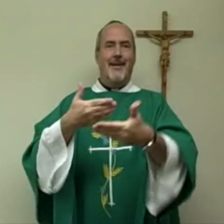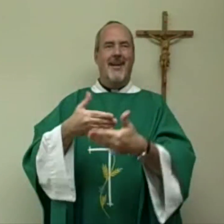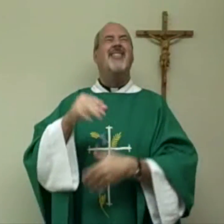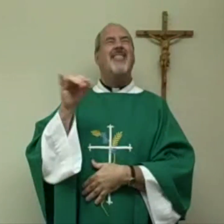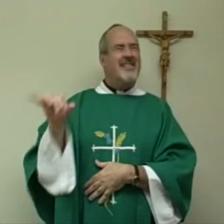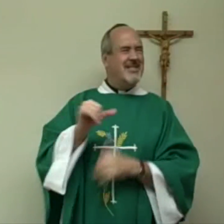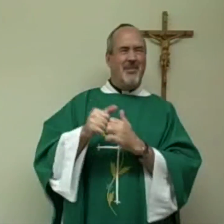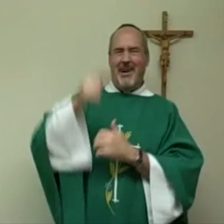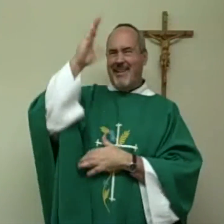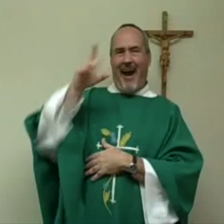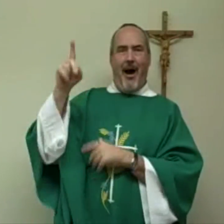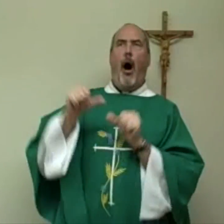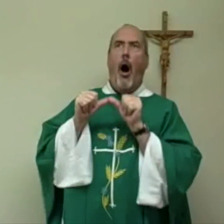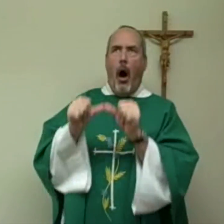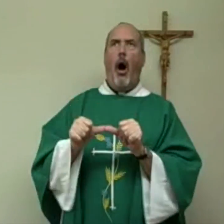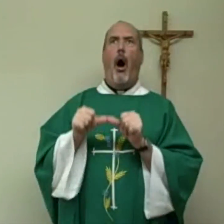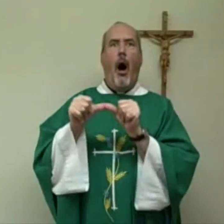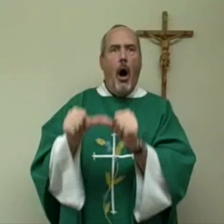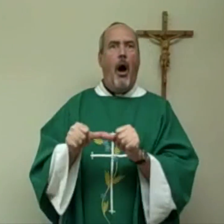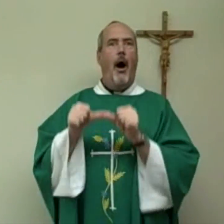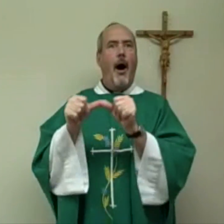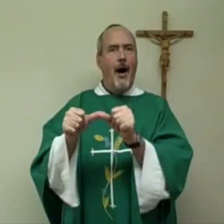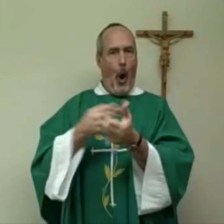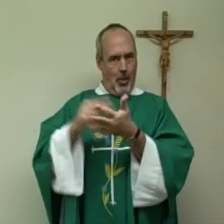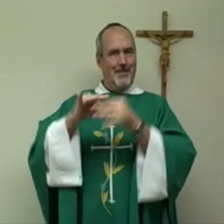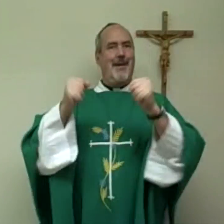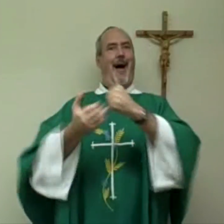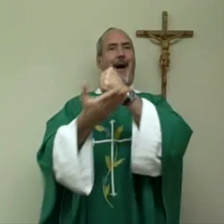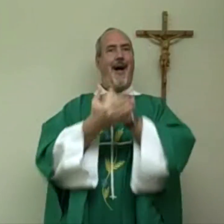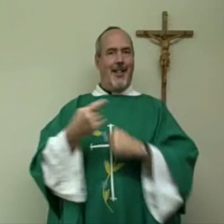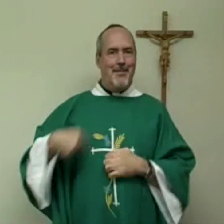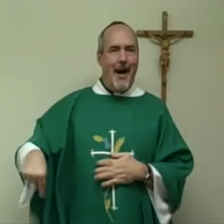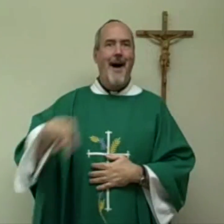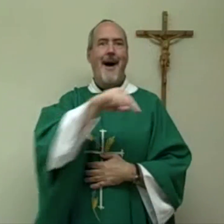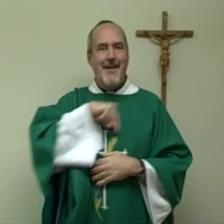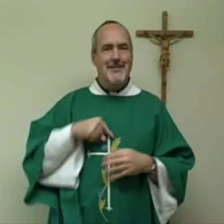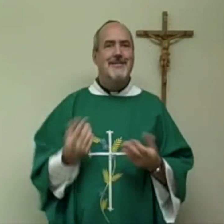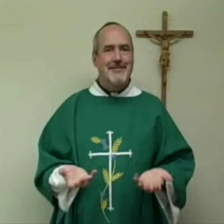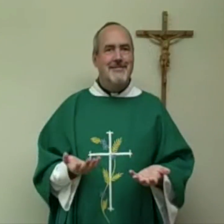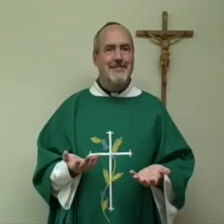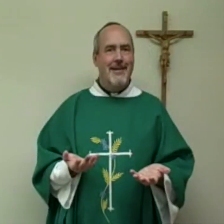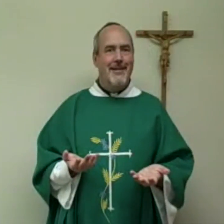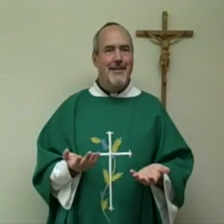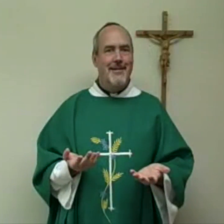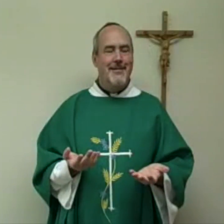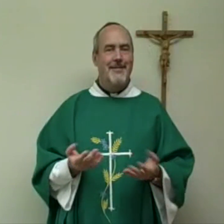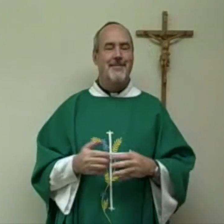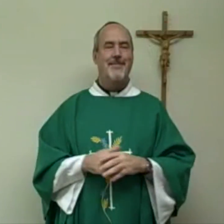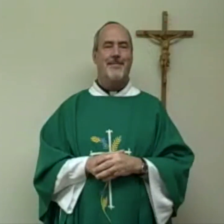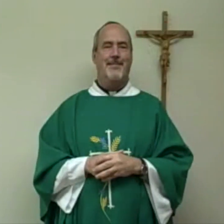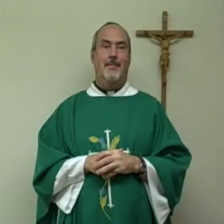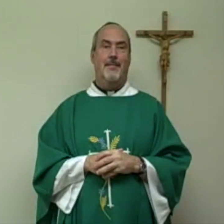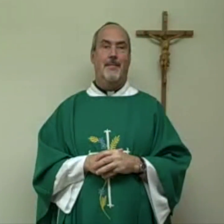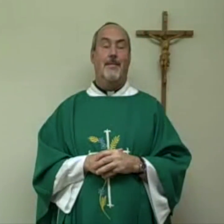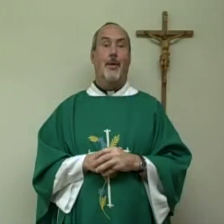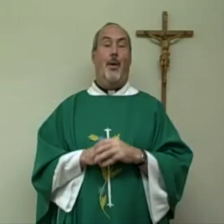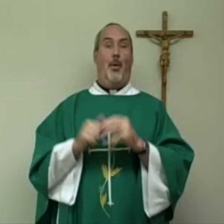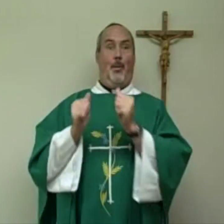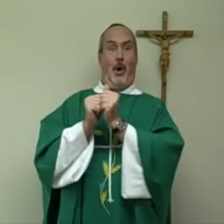other based on things that happen in their marriage. Well, it's like that with God. God continues to help us, and